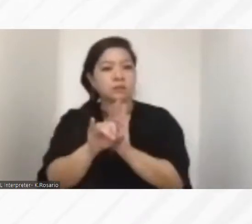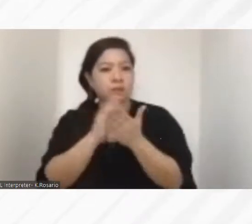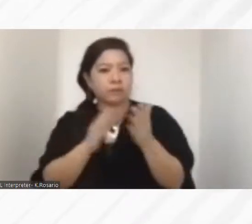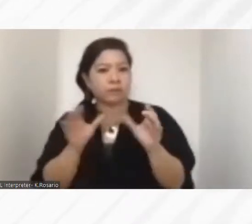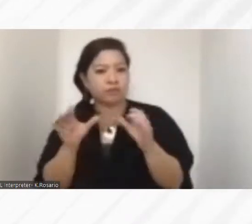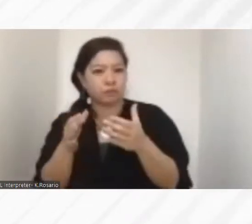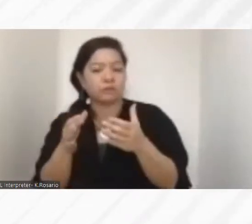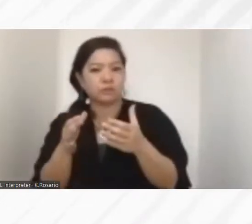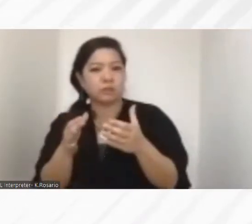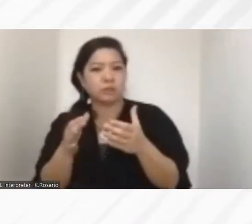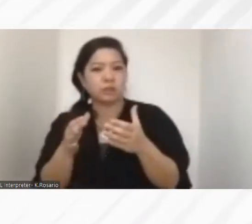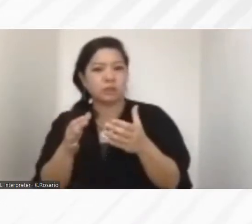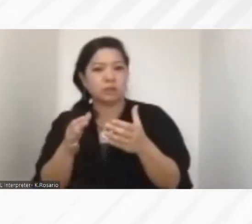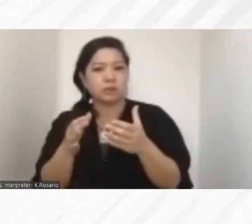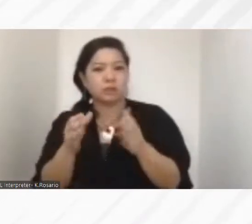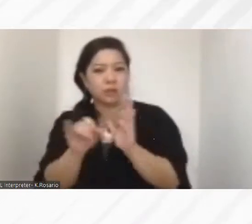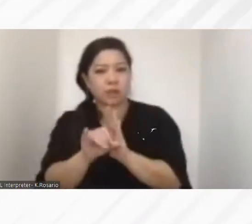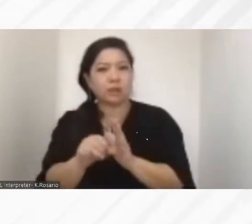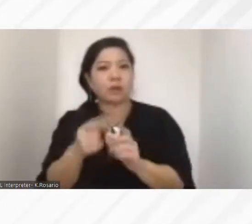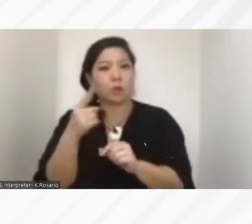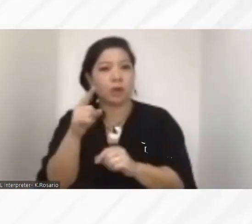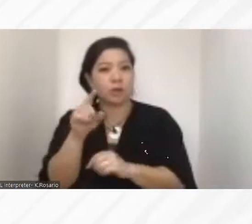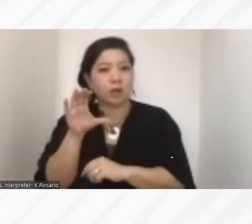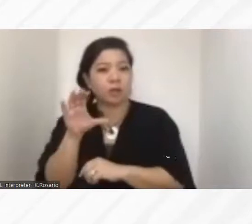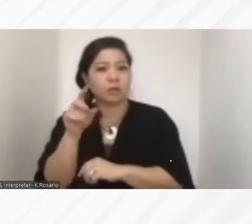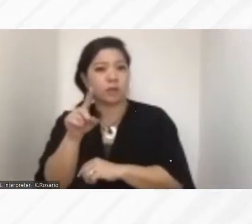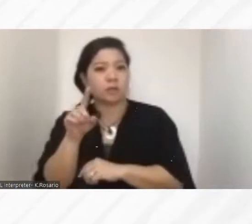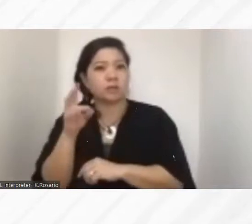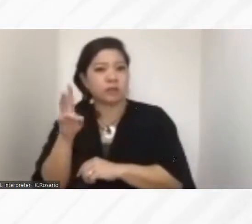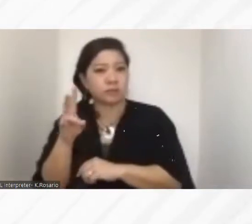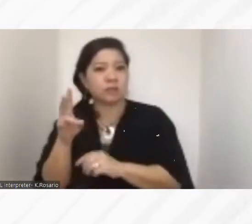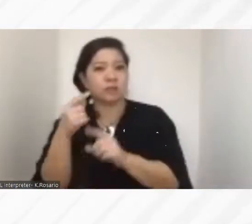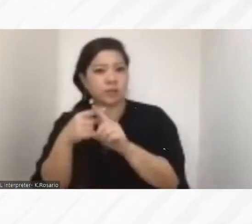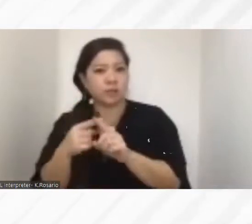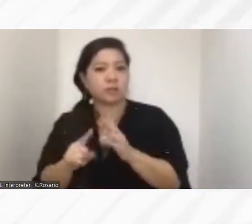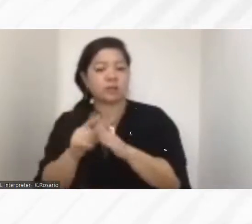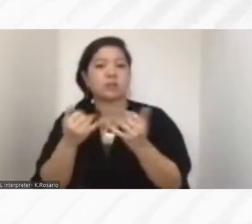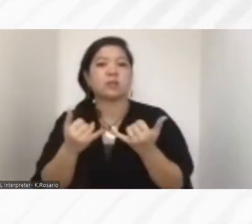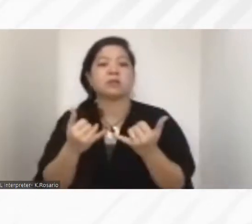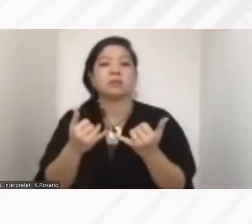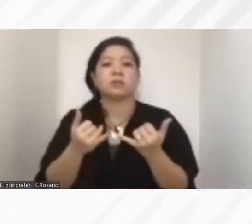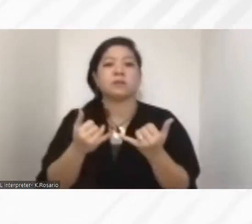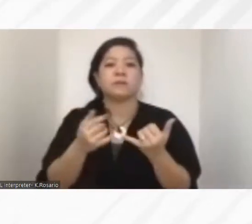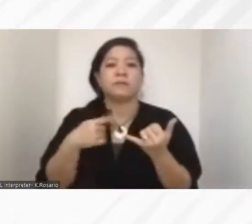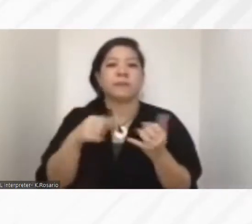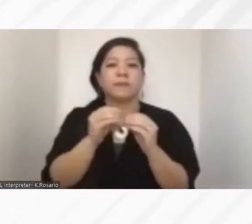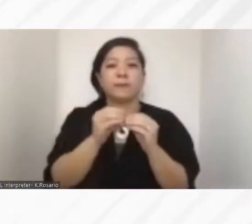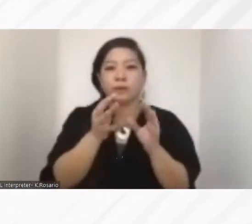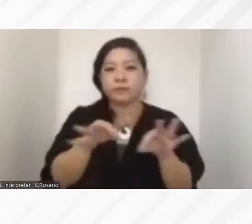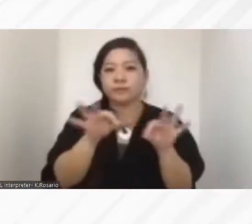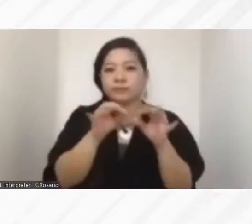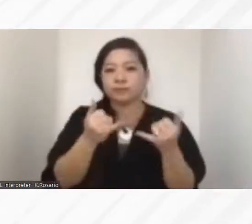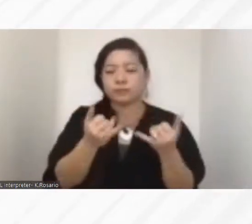proved effective, identifying 117 positive cases in a span of 3 days, and more importantly,